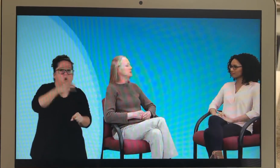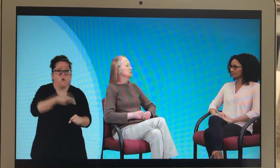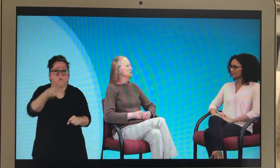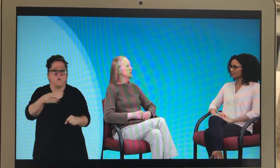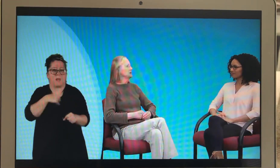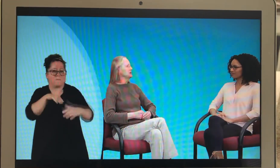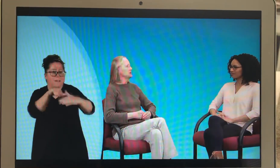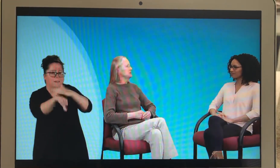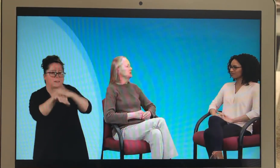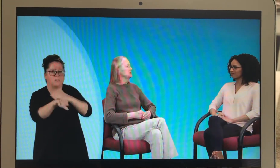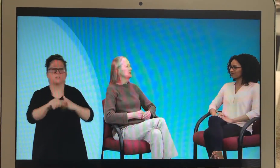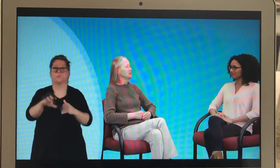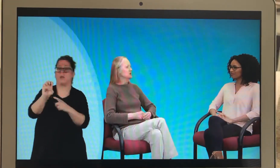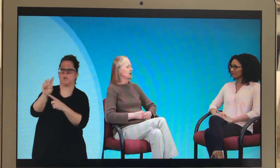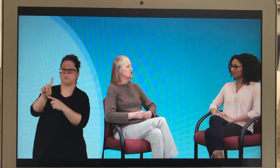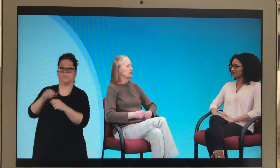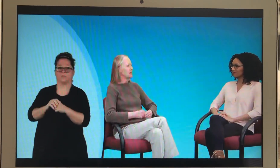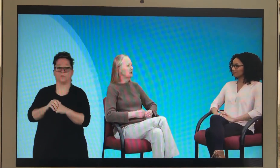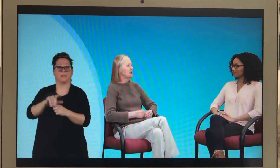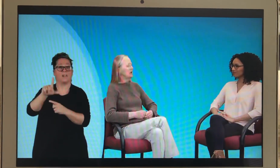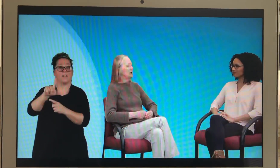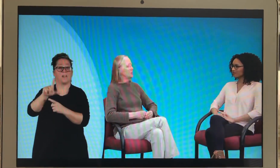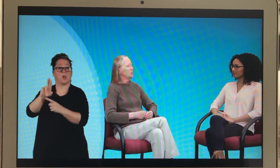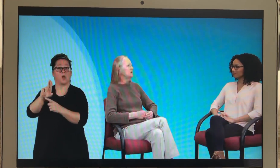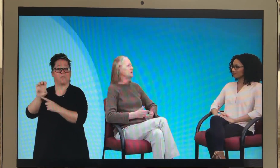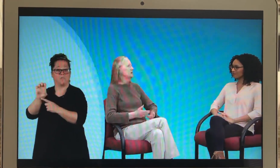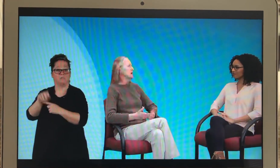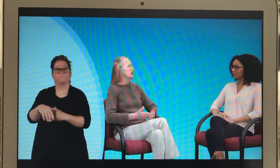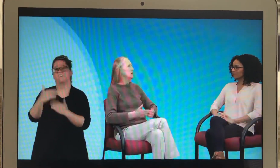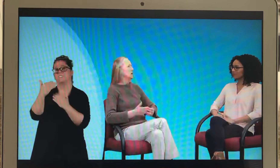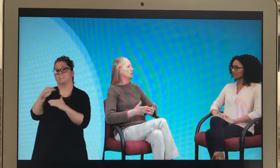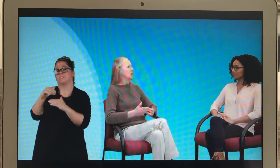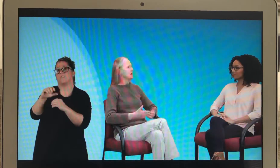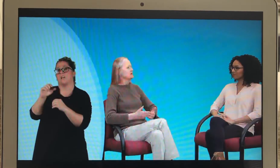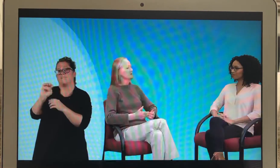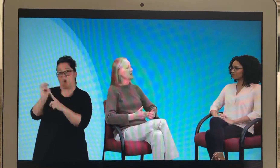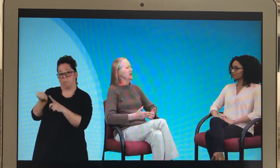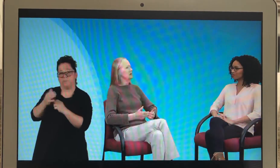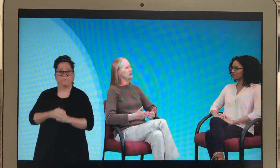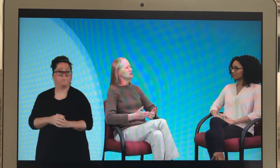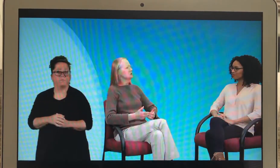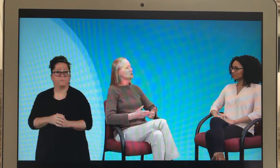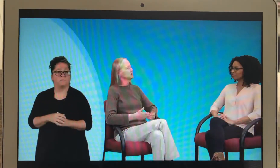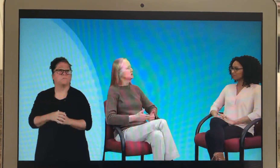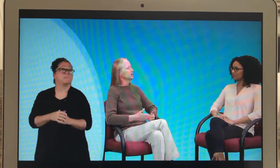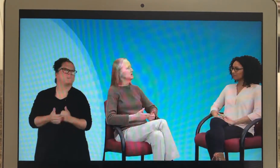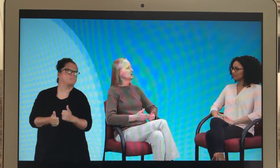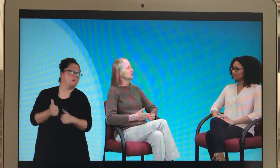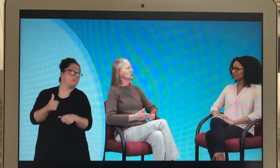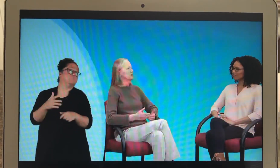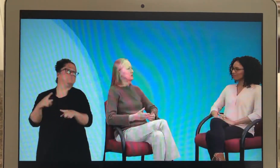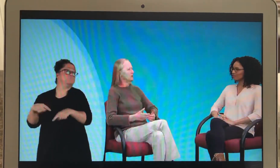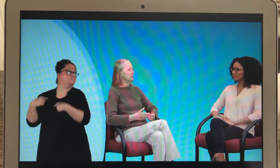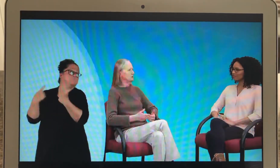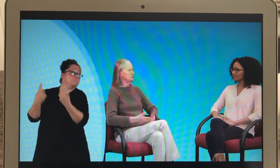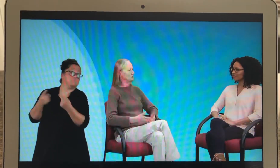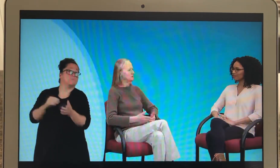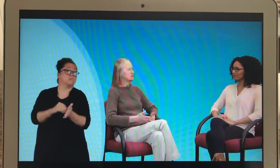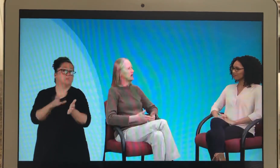able to continue with this hard of hearing because so they can have that access of communication during the